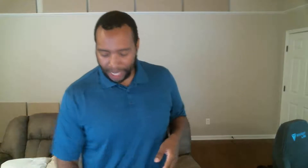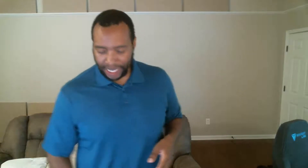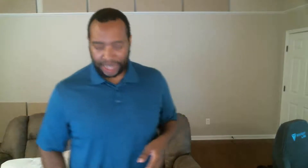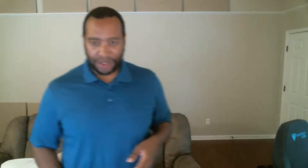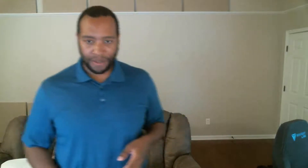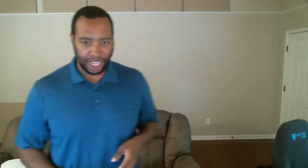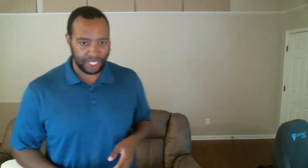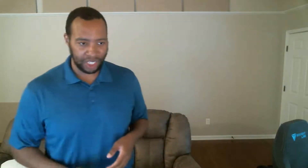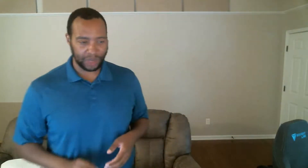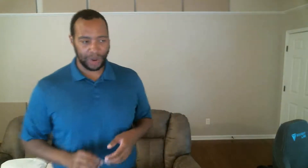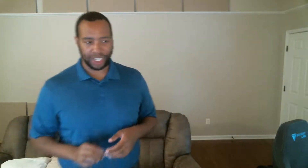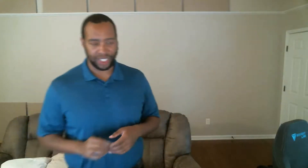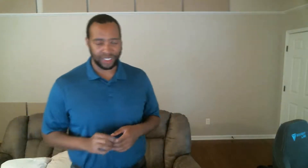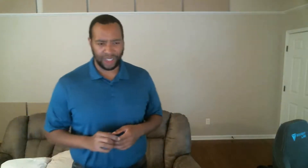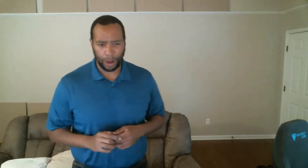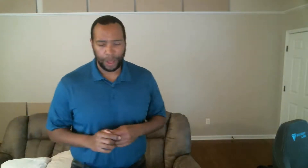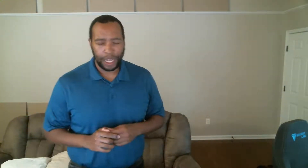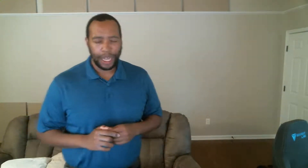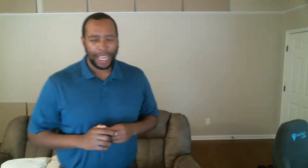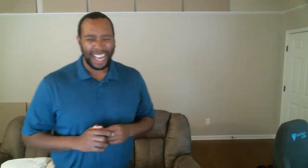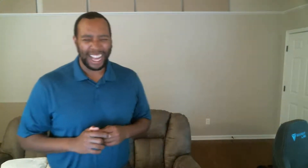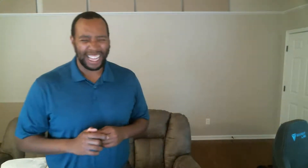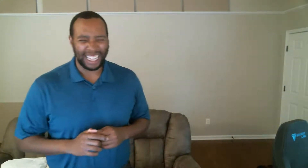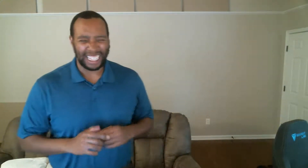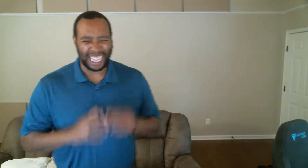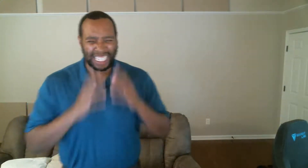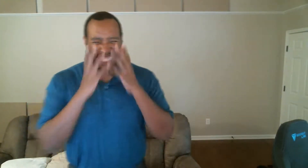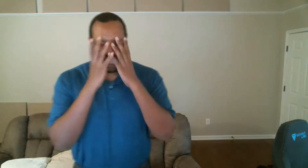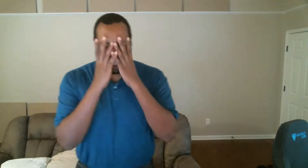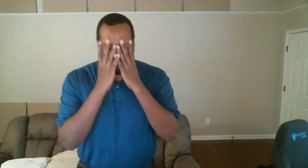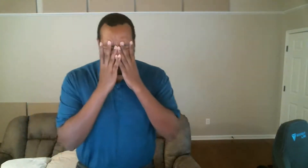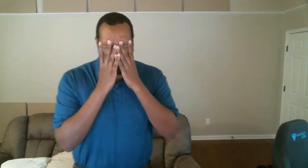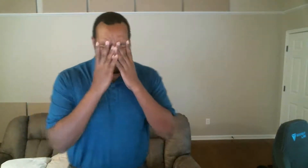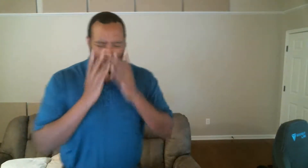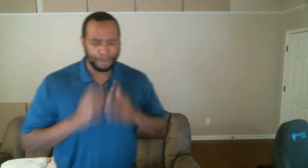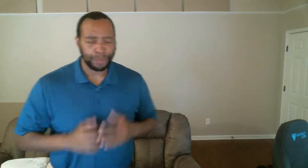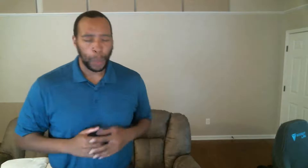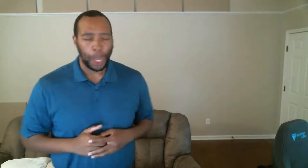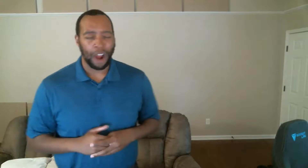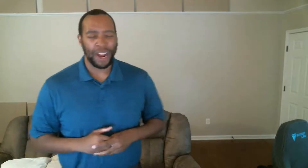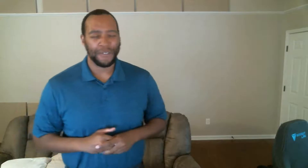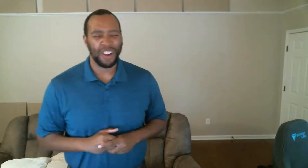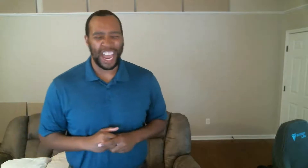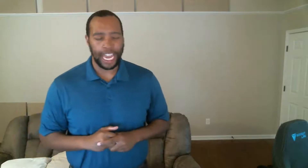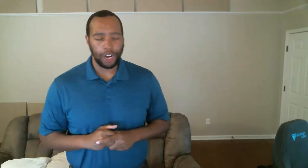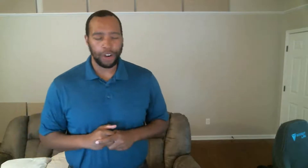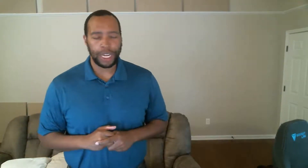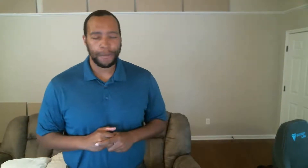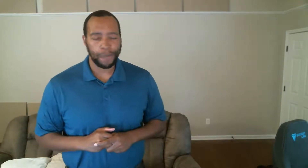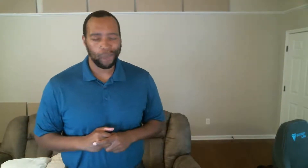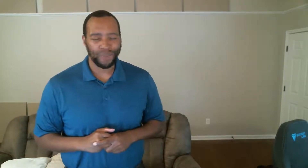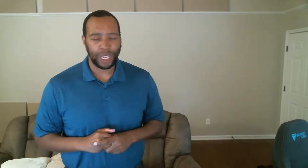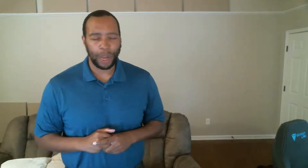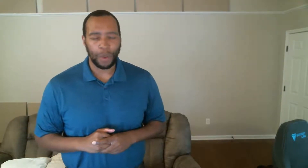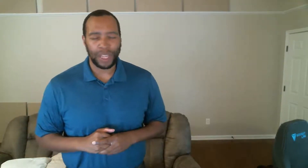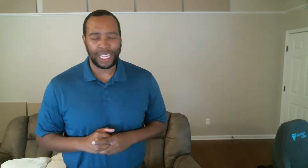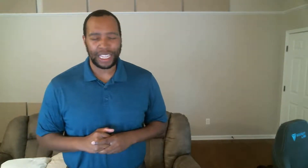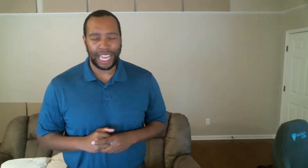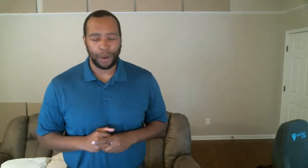in their facial expressions. So I need you to get your face. All right, if you're angry, the number one thing that you